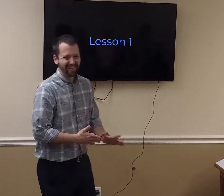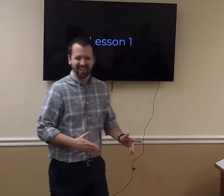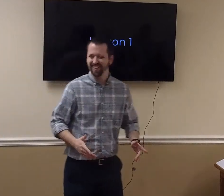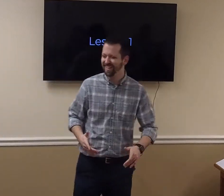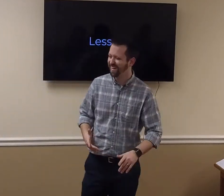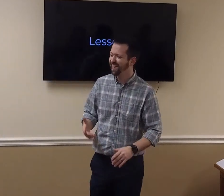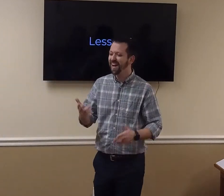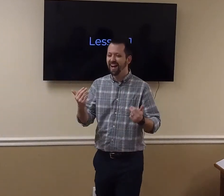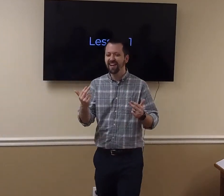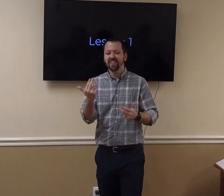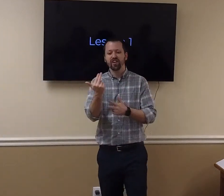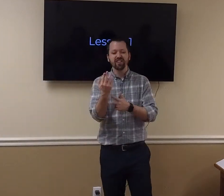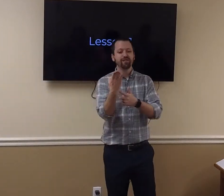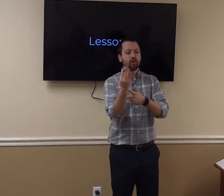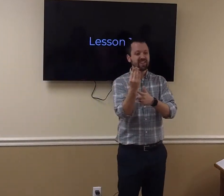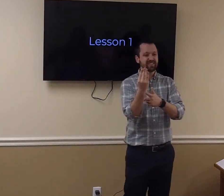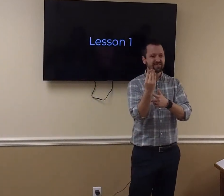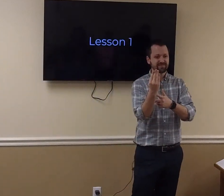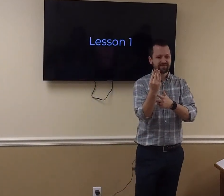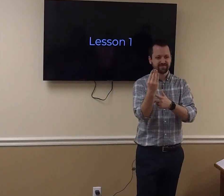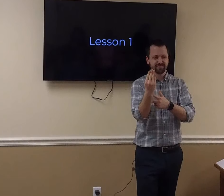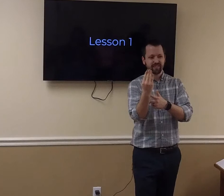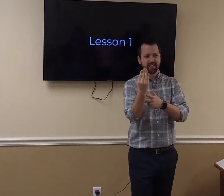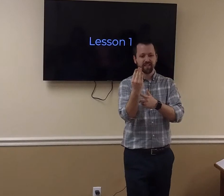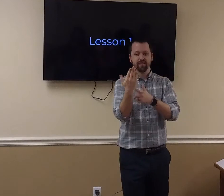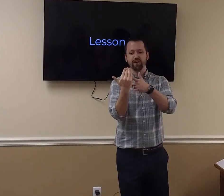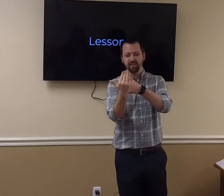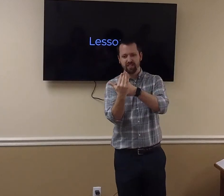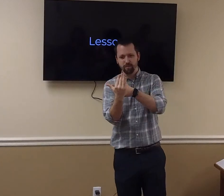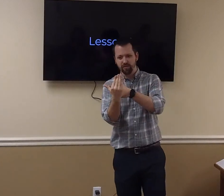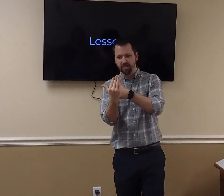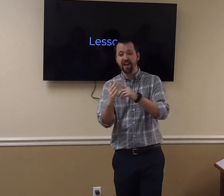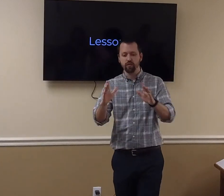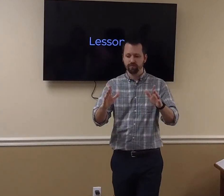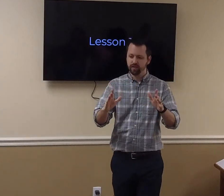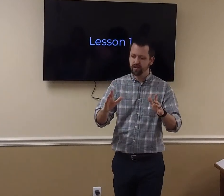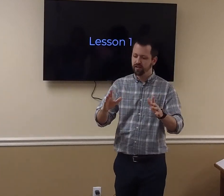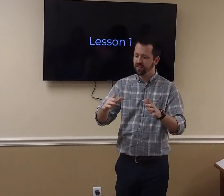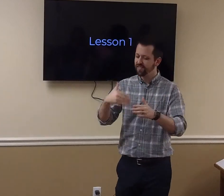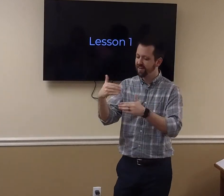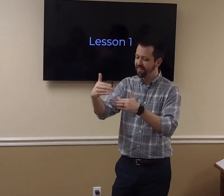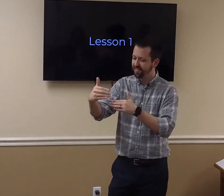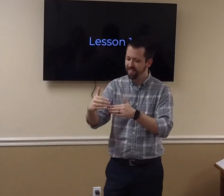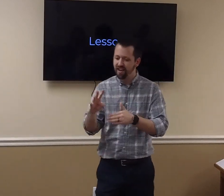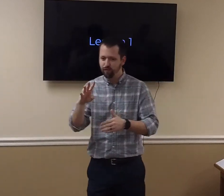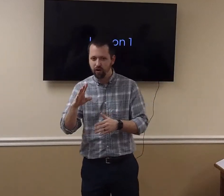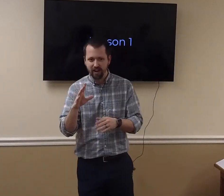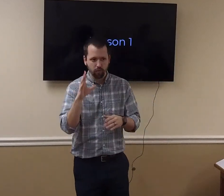So, 13, 14. Then 15 thumb goes out. Now, the next 4 are kind of weird